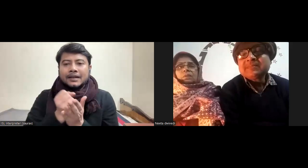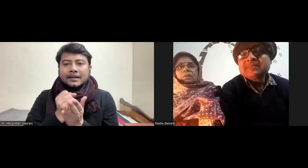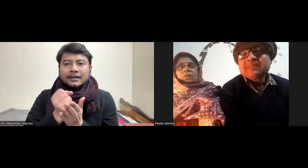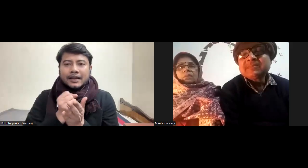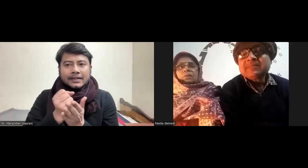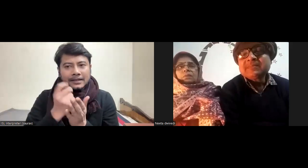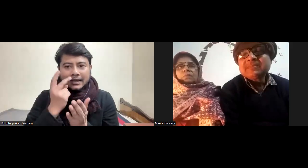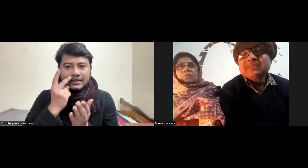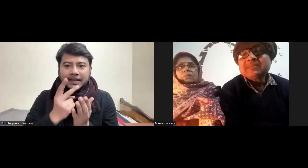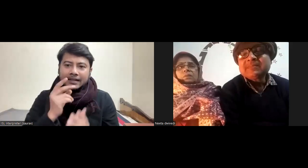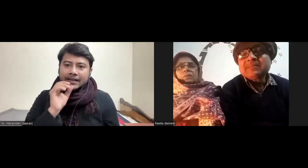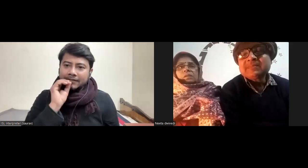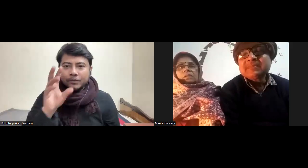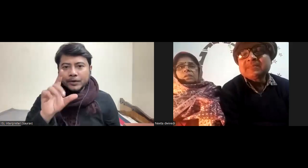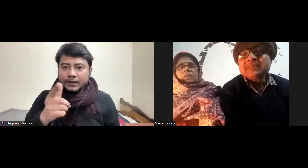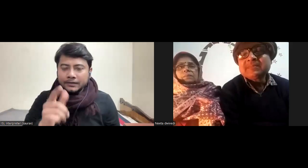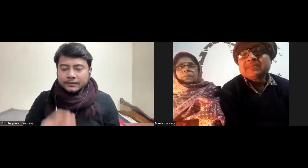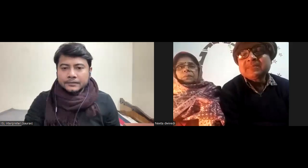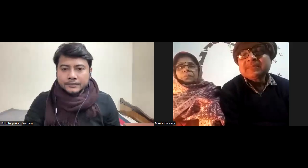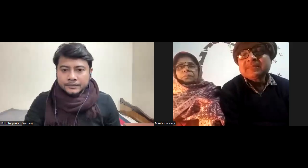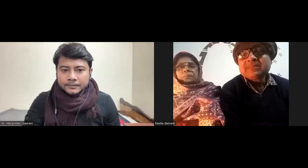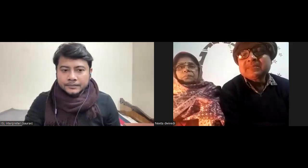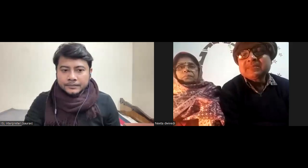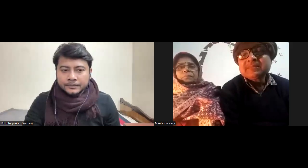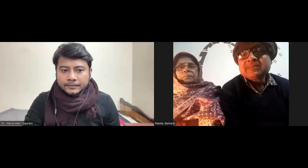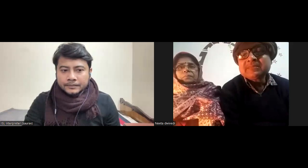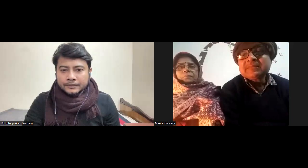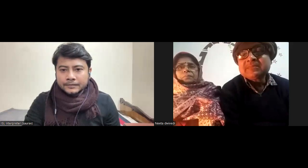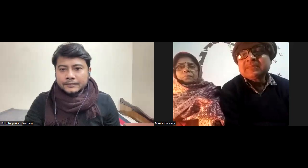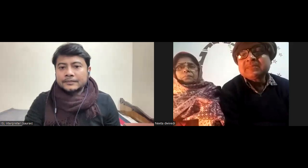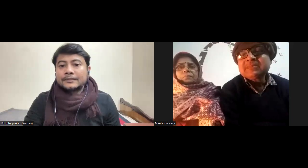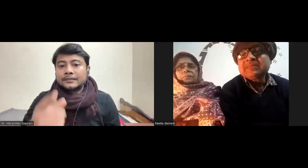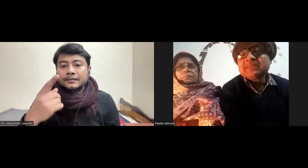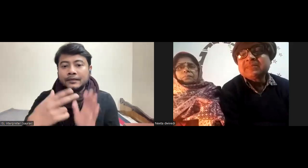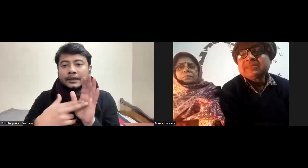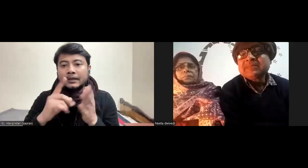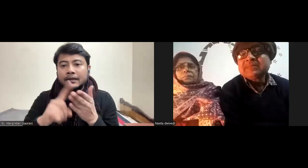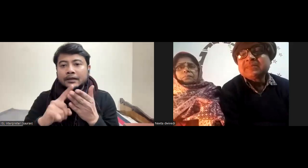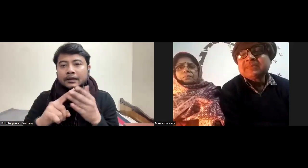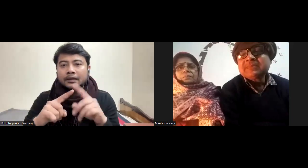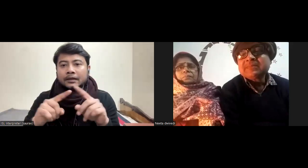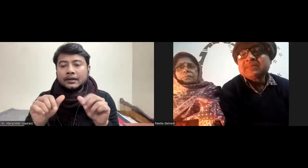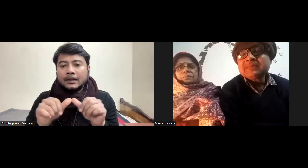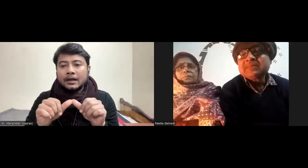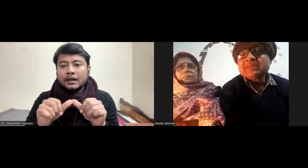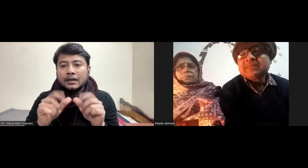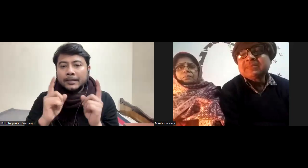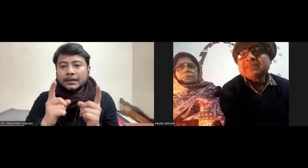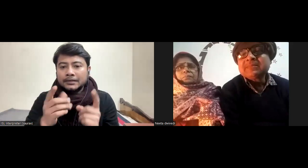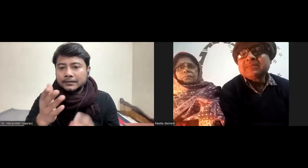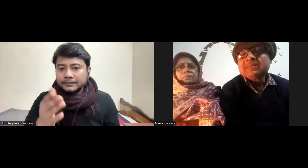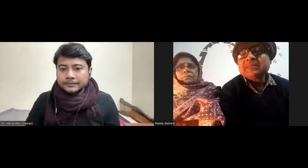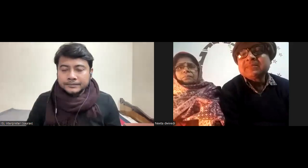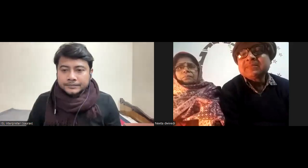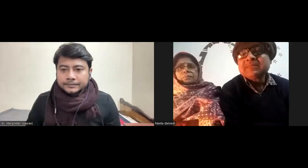Mataji, can I check and then inform you later? Sure, sure. Because I would have taken all these questions on Sunday,